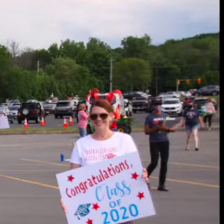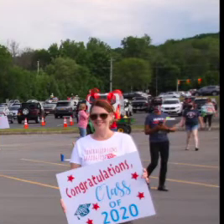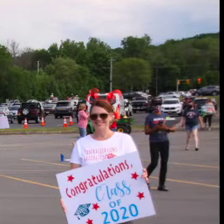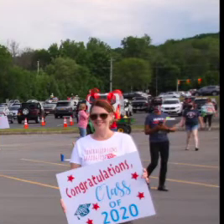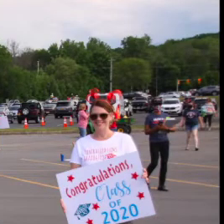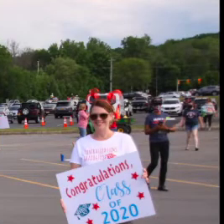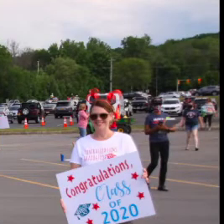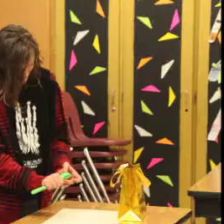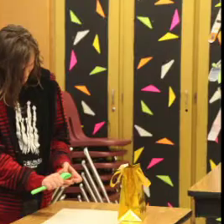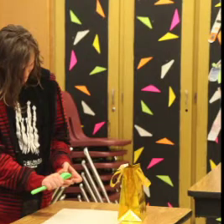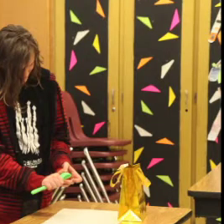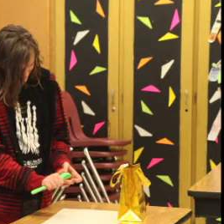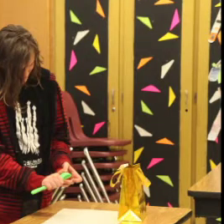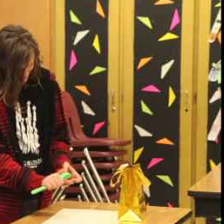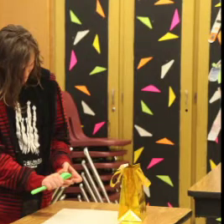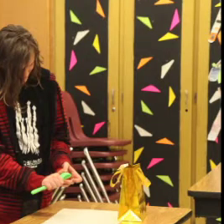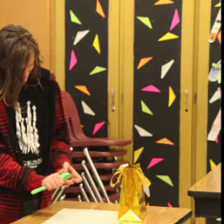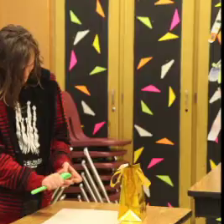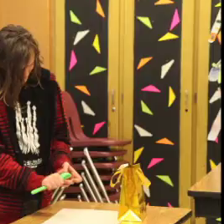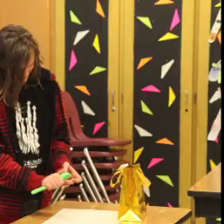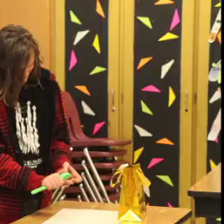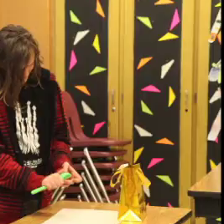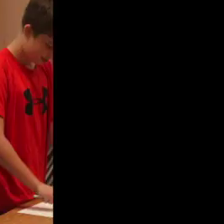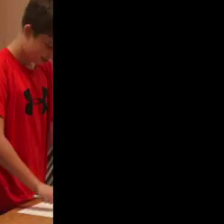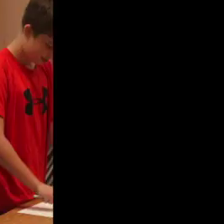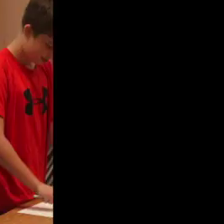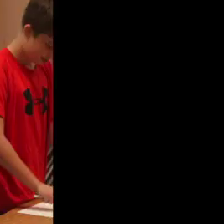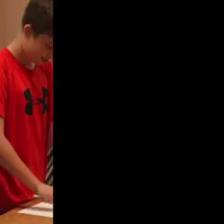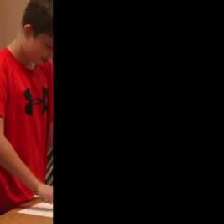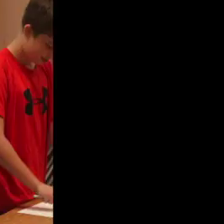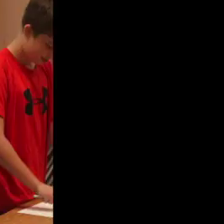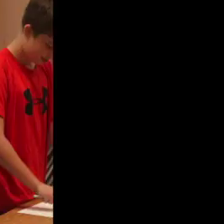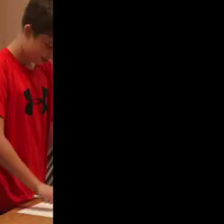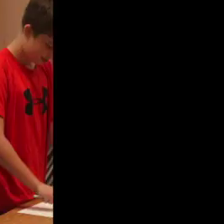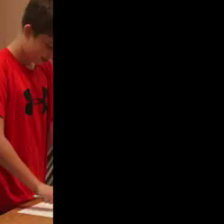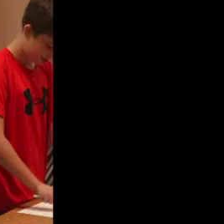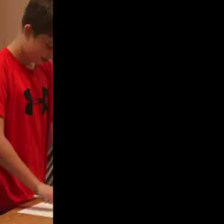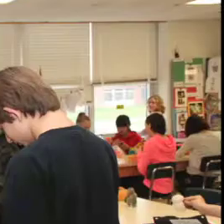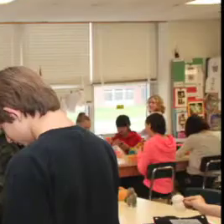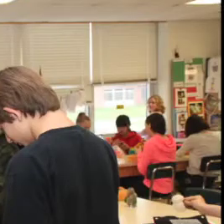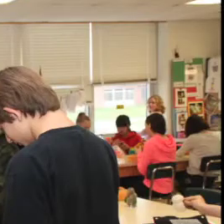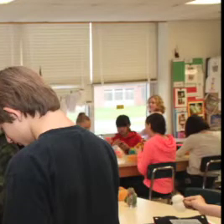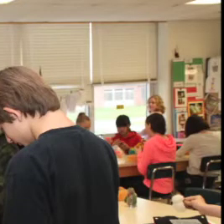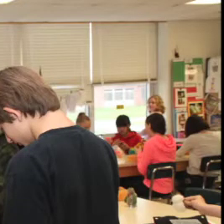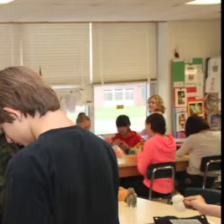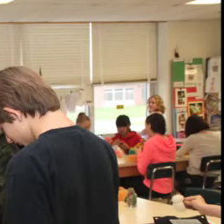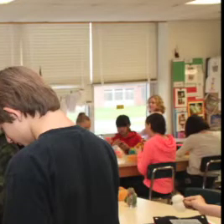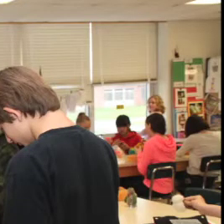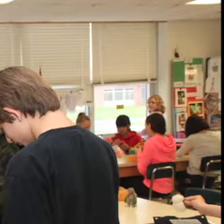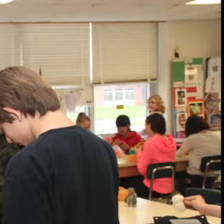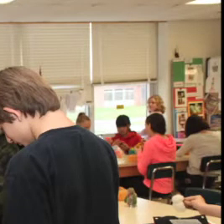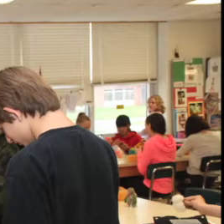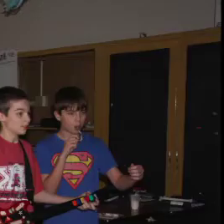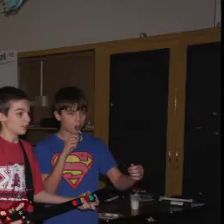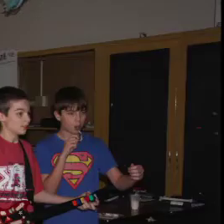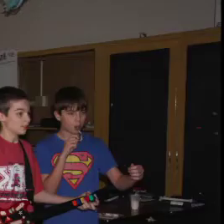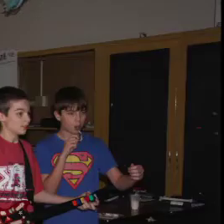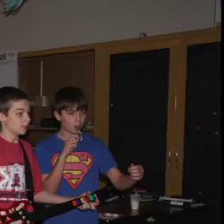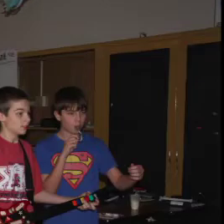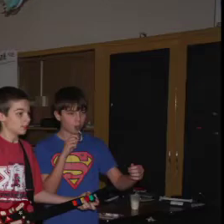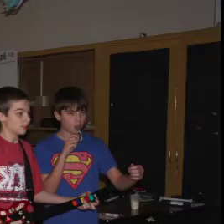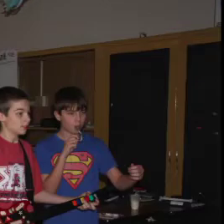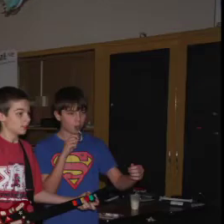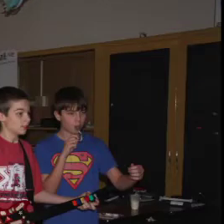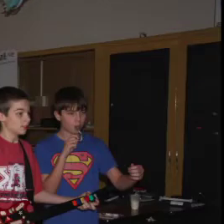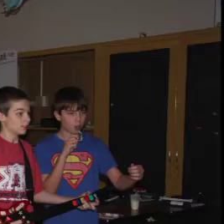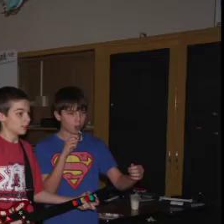to our impressionable students who seek your tutelage, advocacy, and unconditional love.